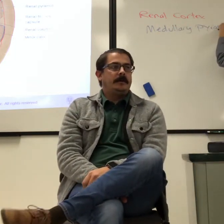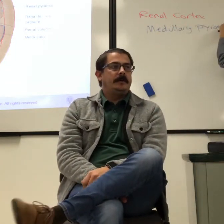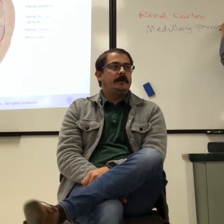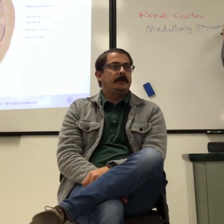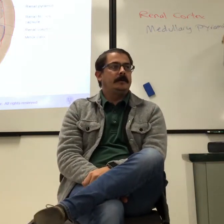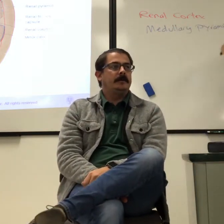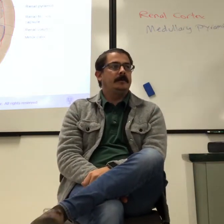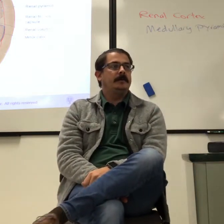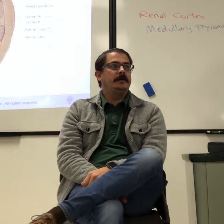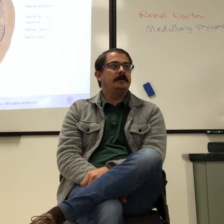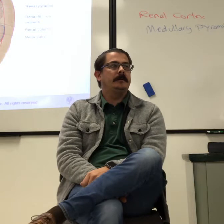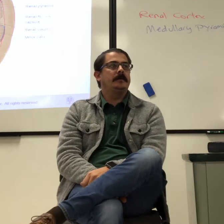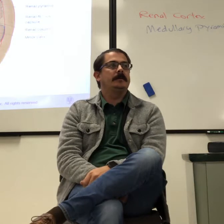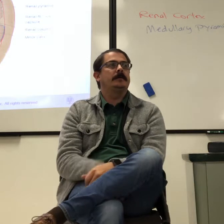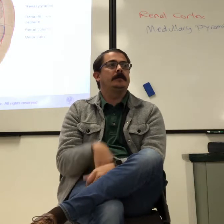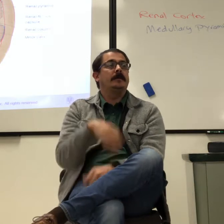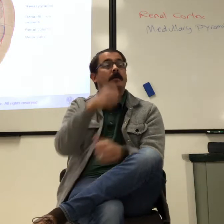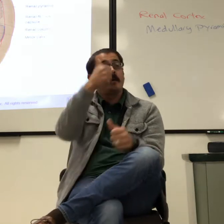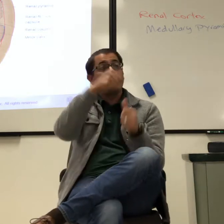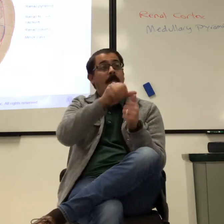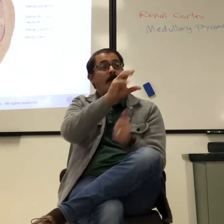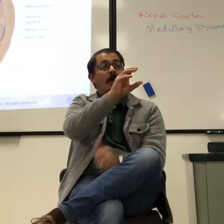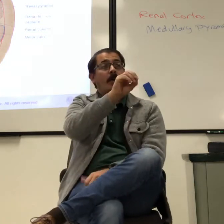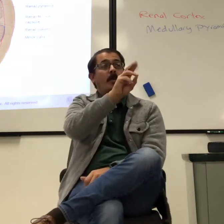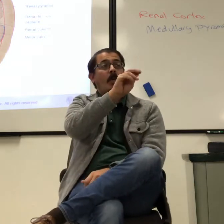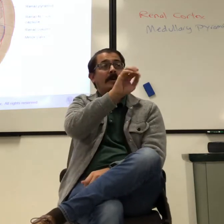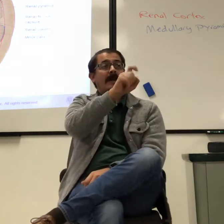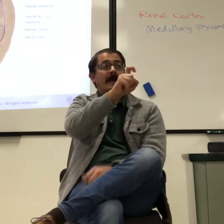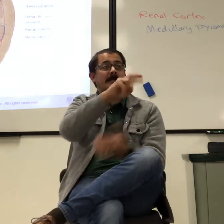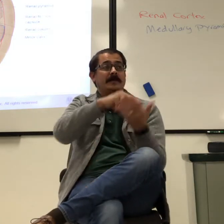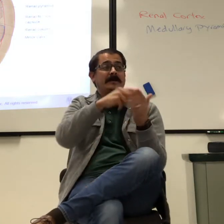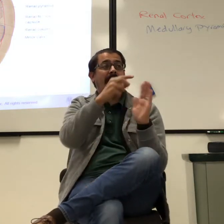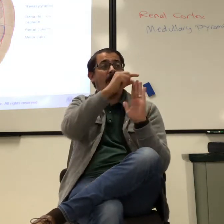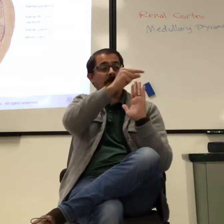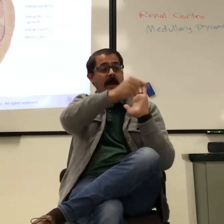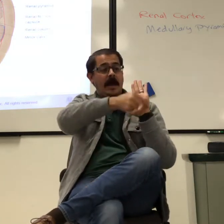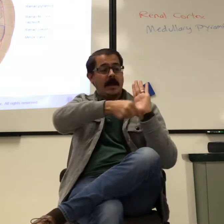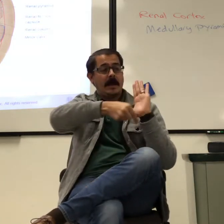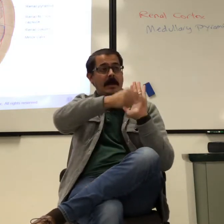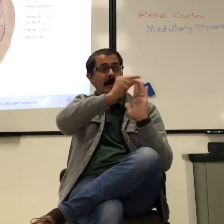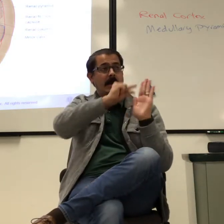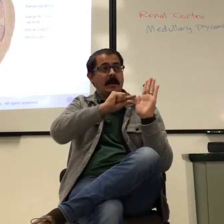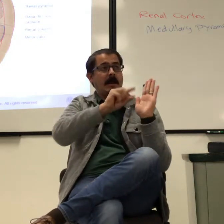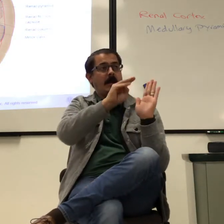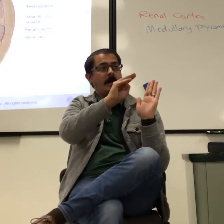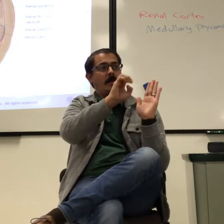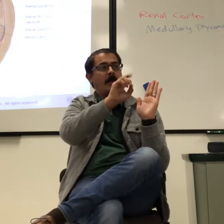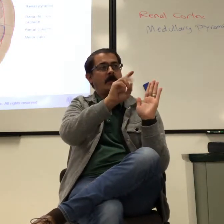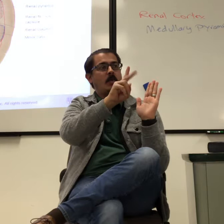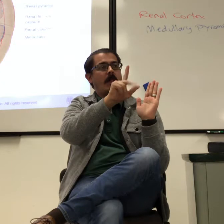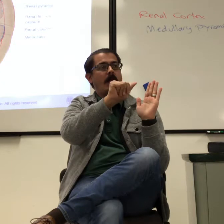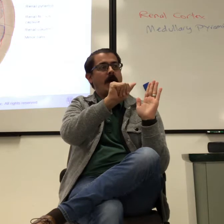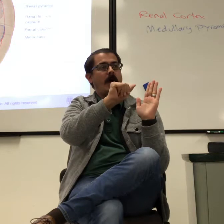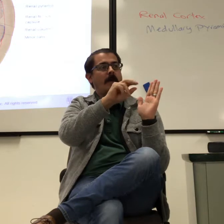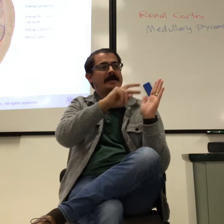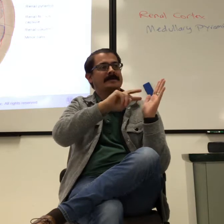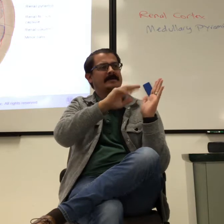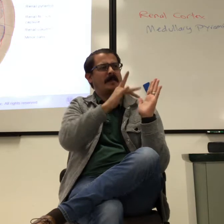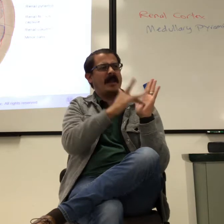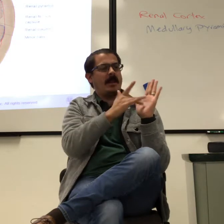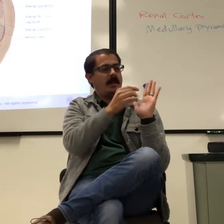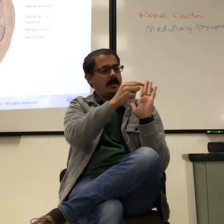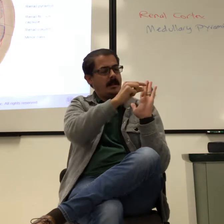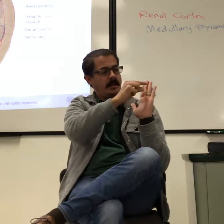Remember, in anatomy, cortex always means the outer part. Medulla always means the inner part. Now, in between